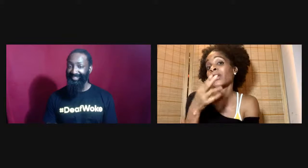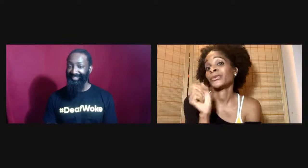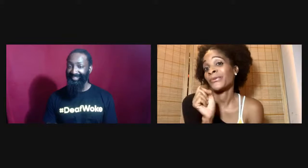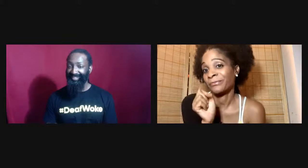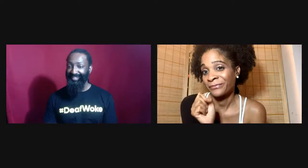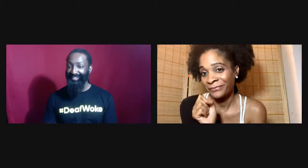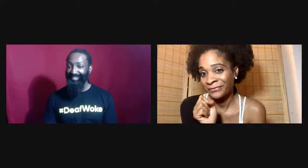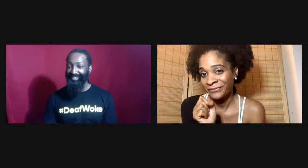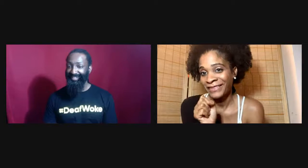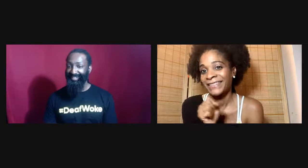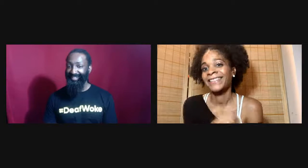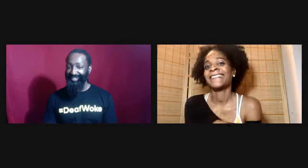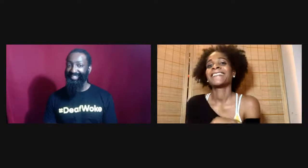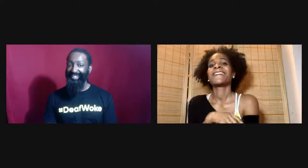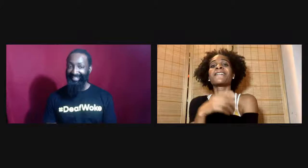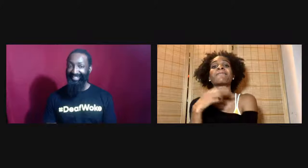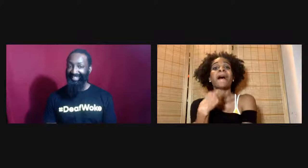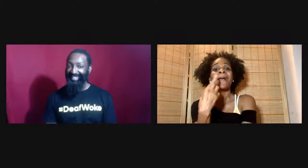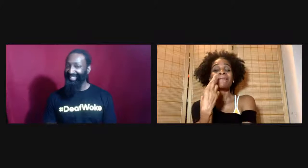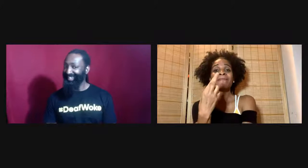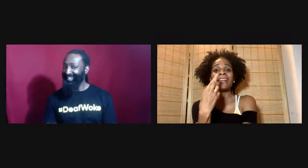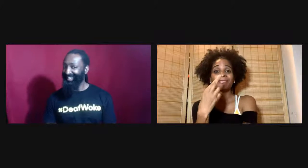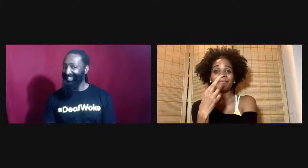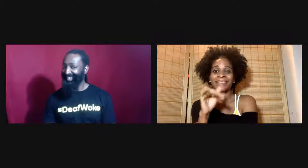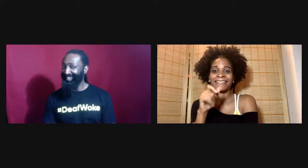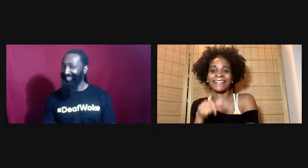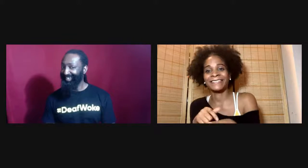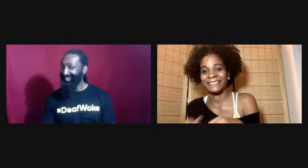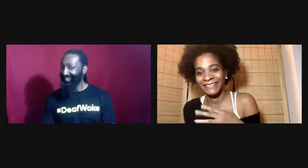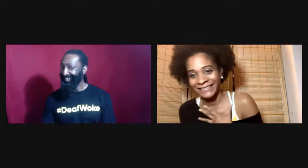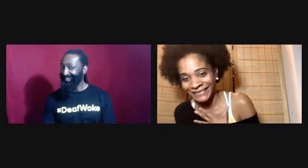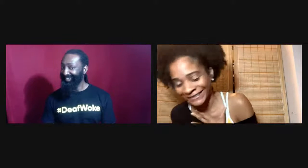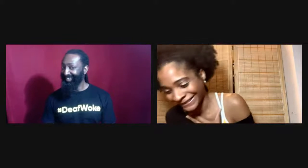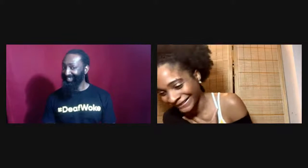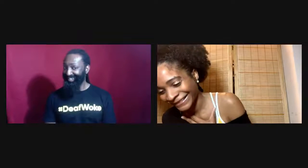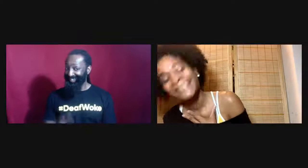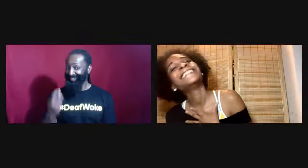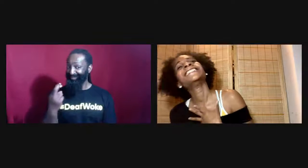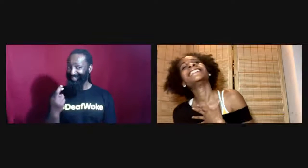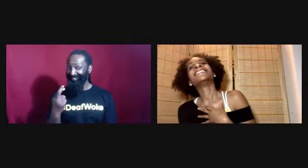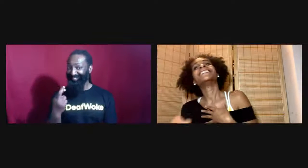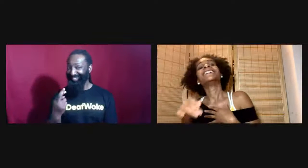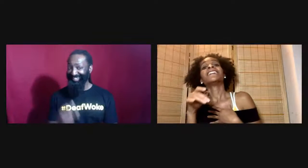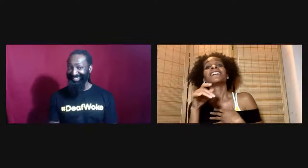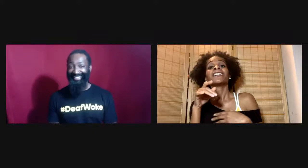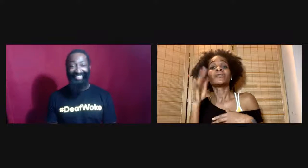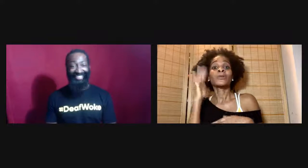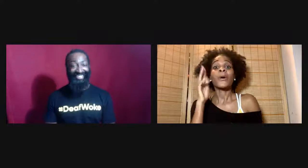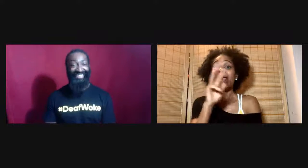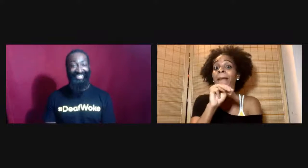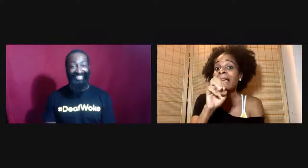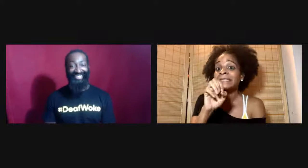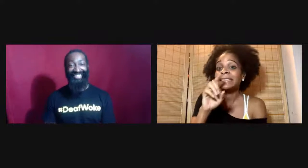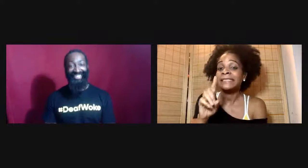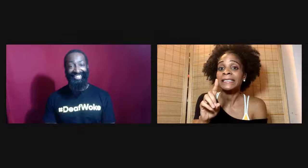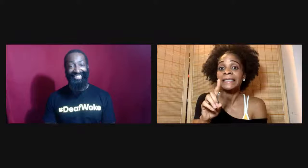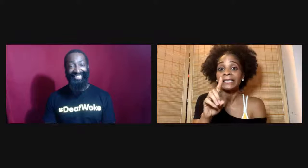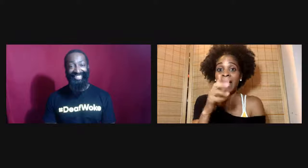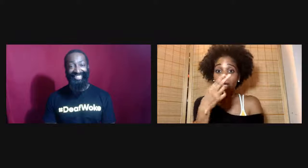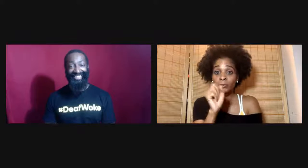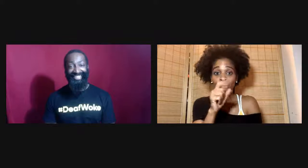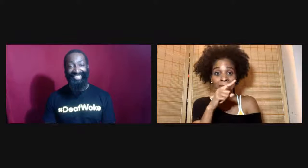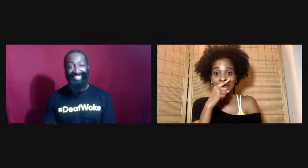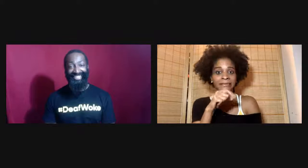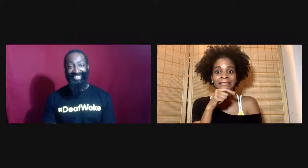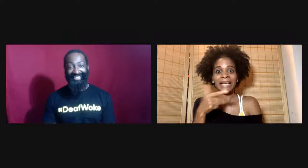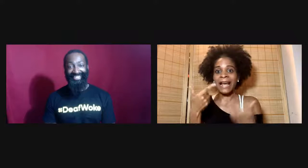We really have to be our own role models. You know, you can look for an accountability partner, but when it comes down to it, that's right.